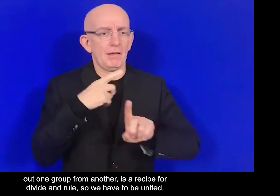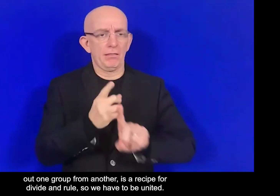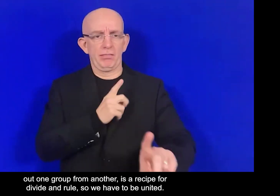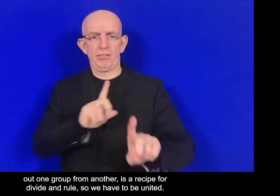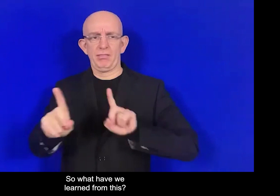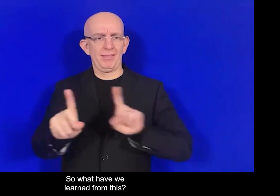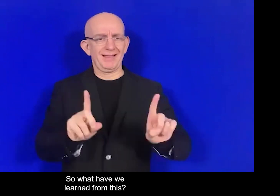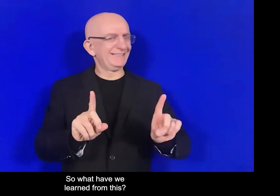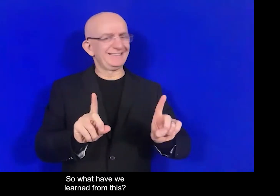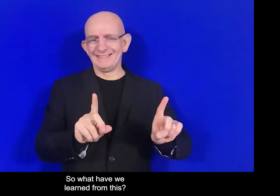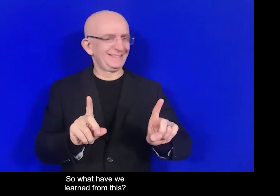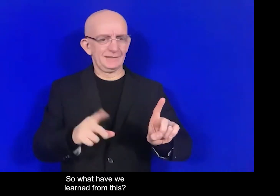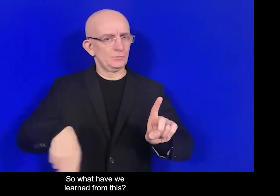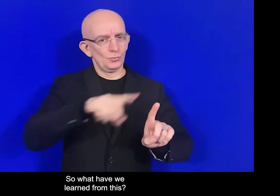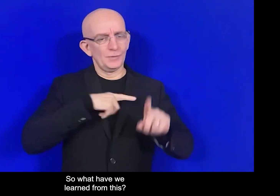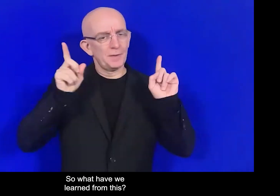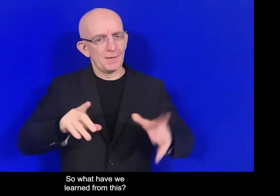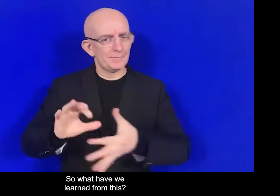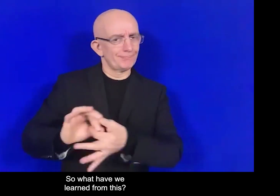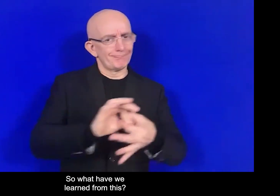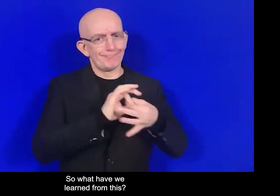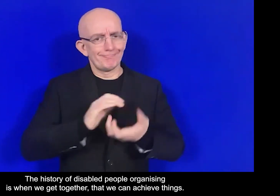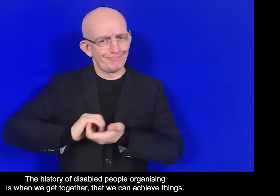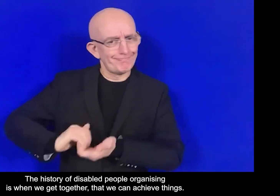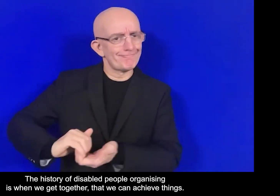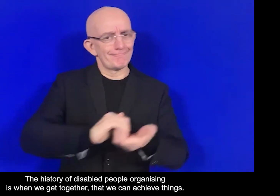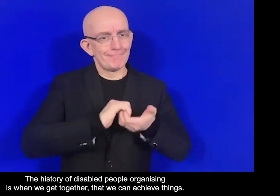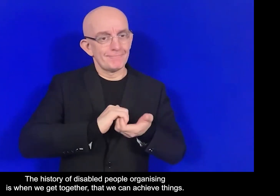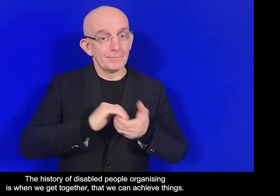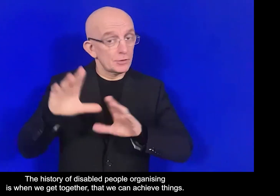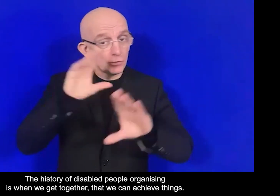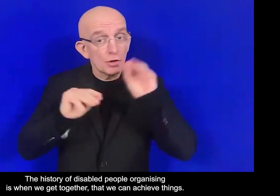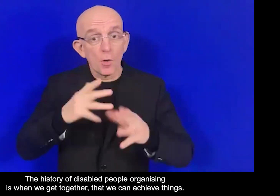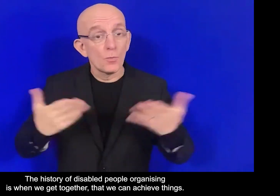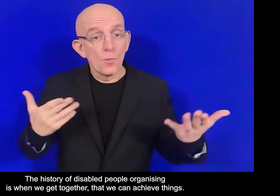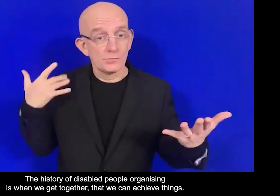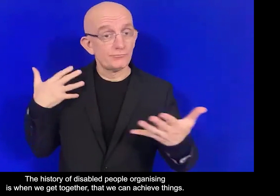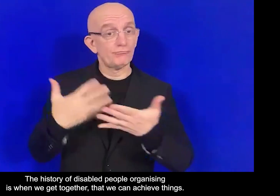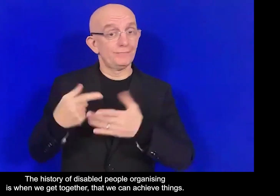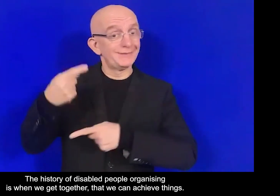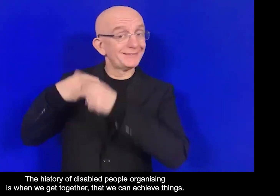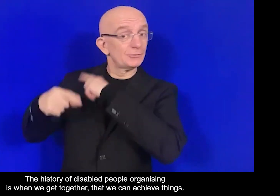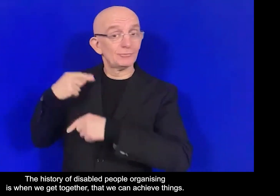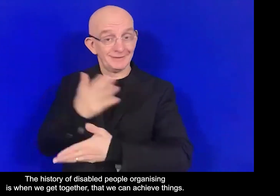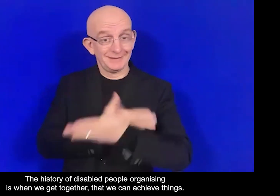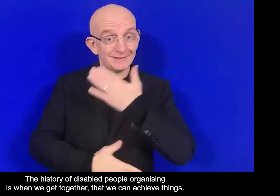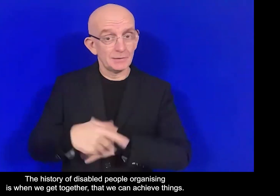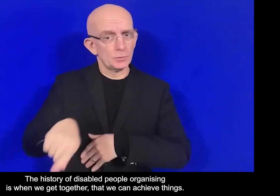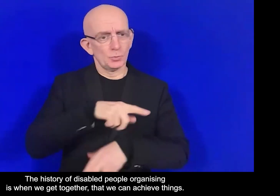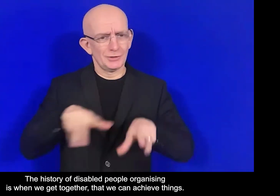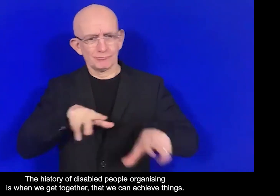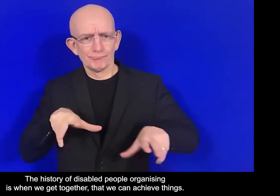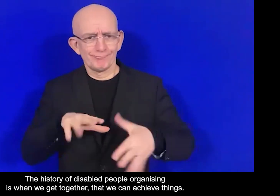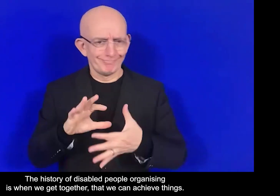united. So what have we learned from this? The history of disabled people organizing, it's when we